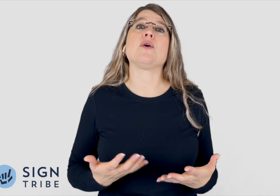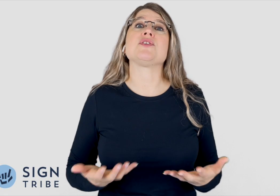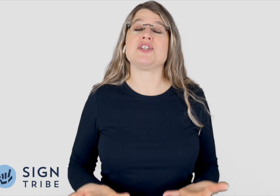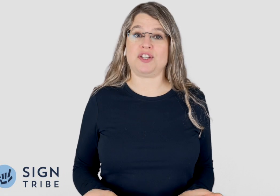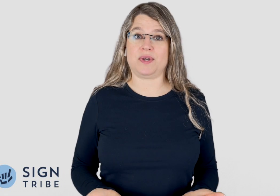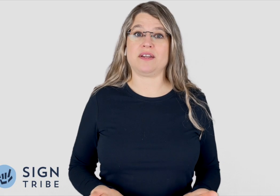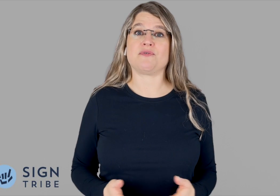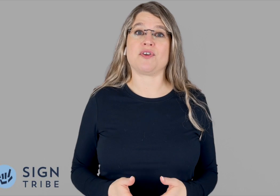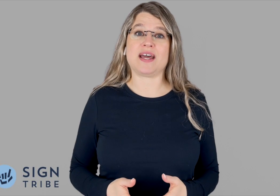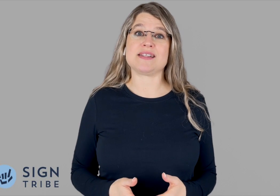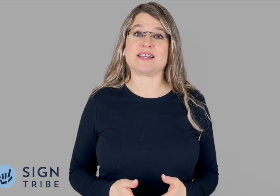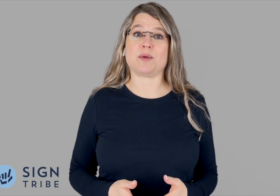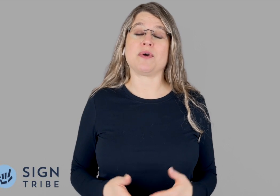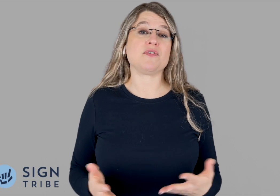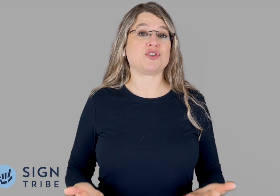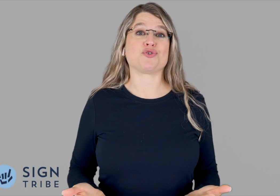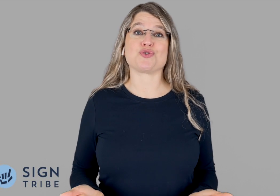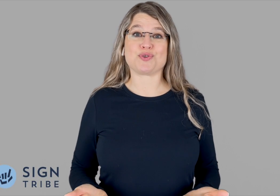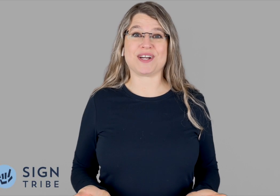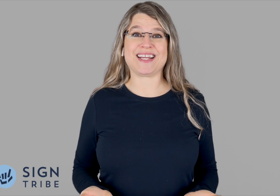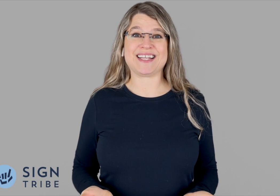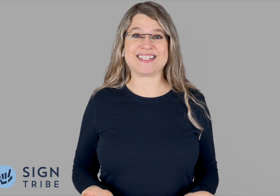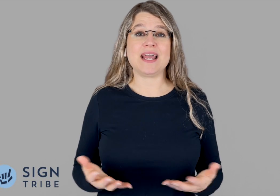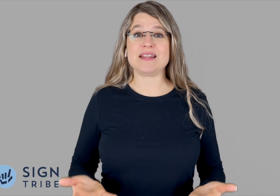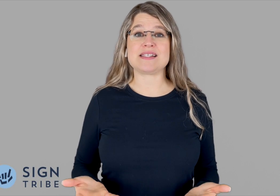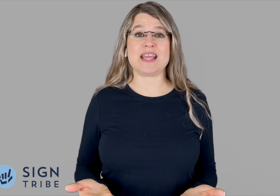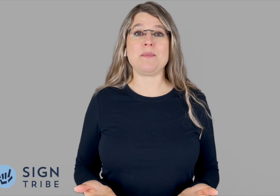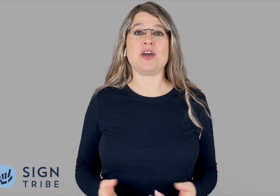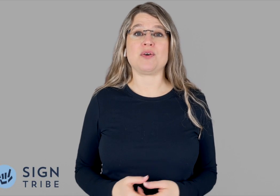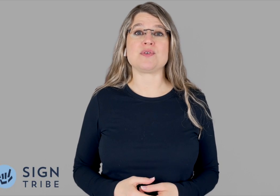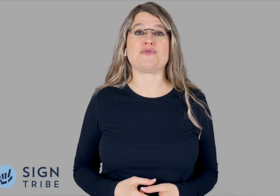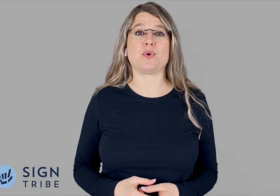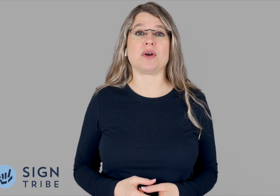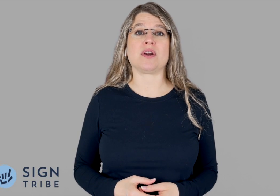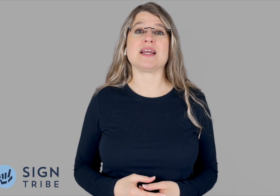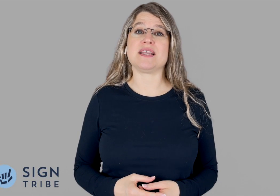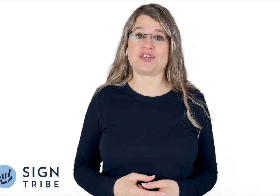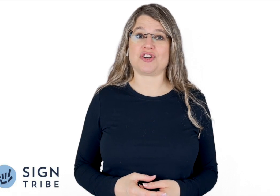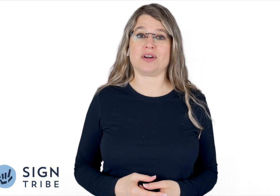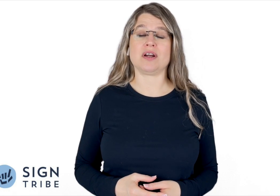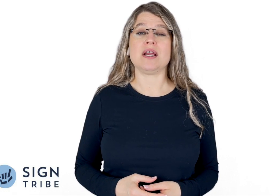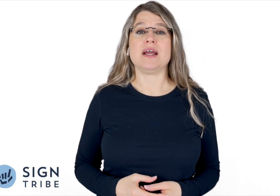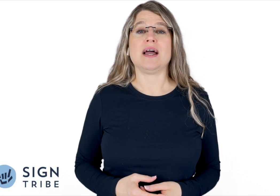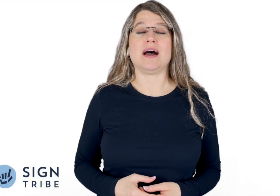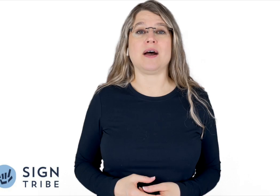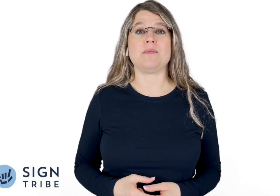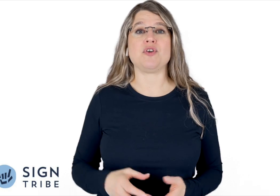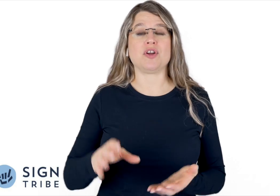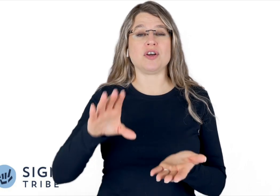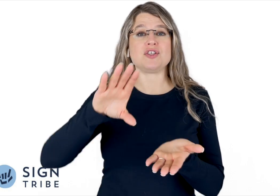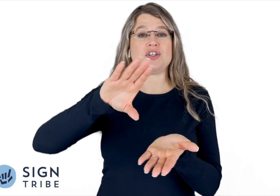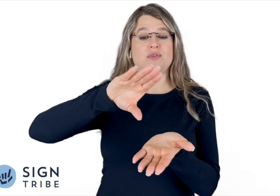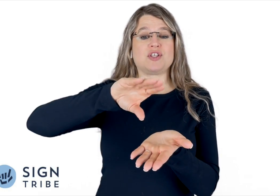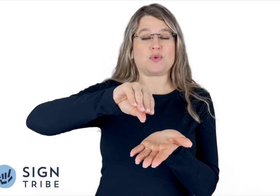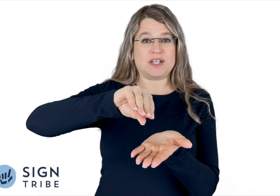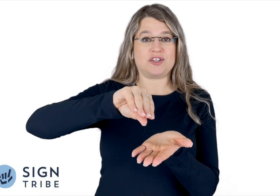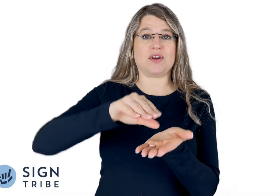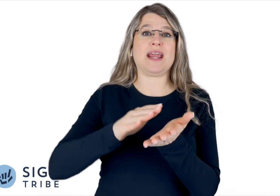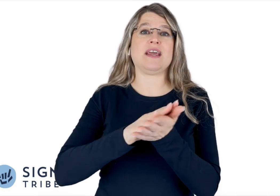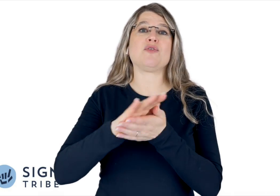to do it for that step of the social story. And the same goes for conditioner. You can also do the squeeze in your hand, rub